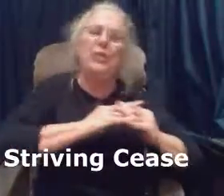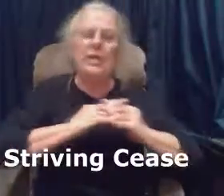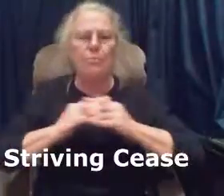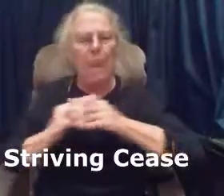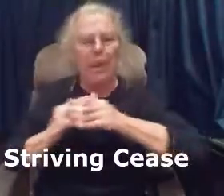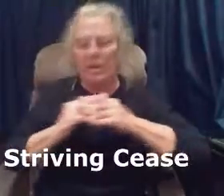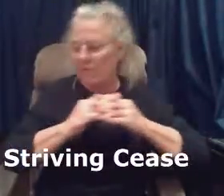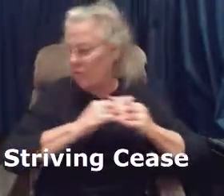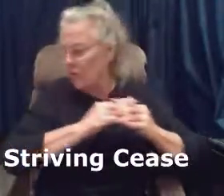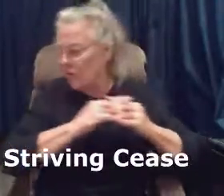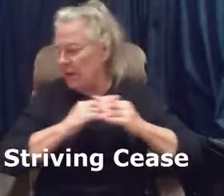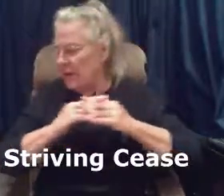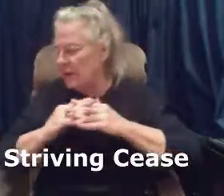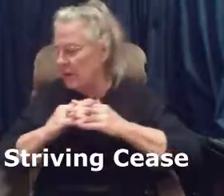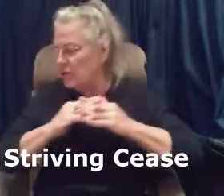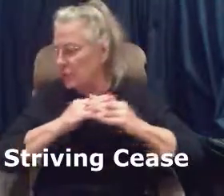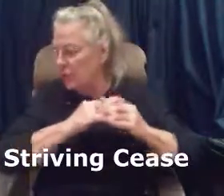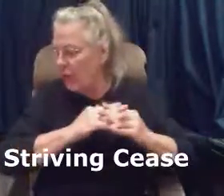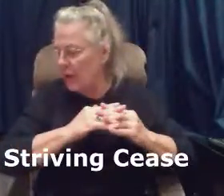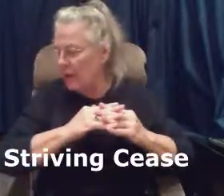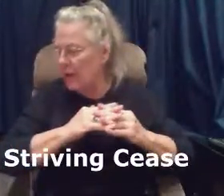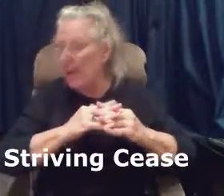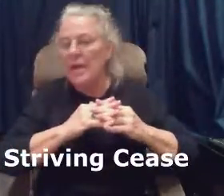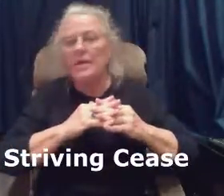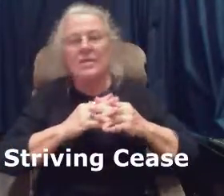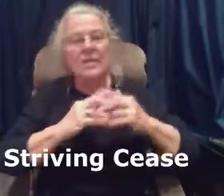pulling back and forth. It is a striving.